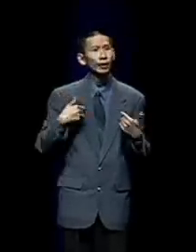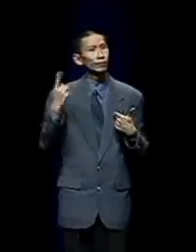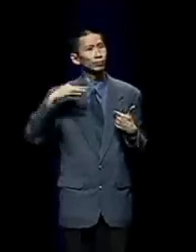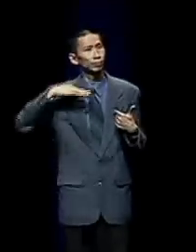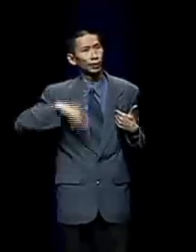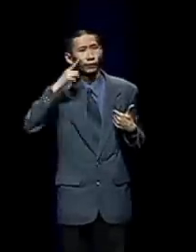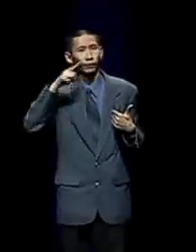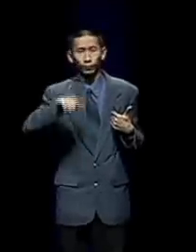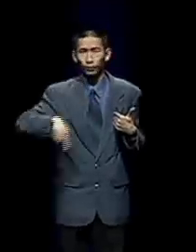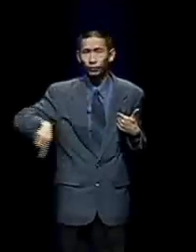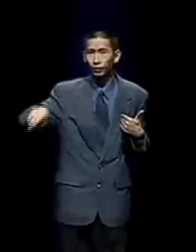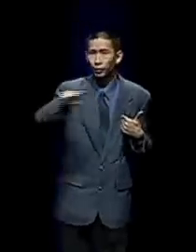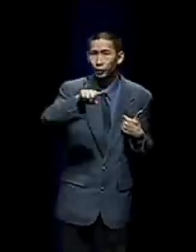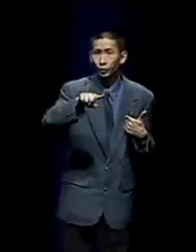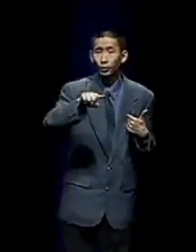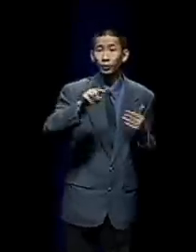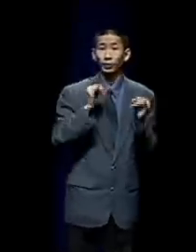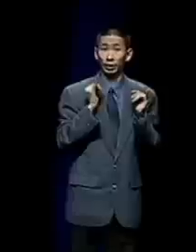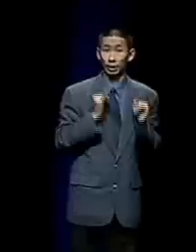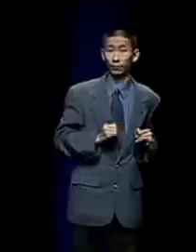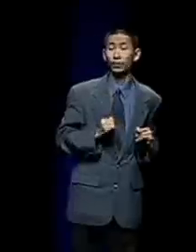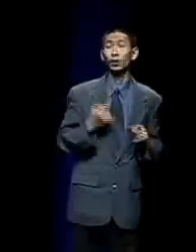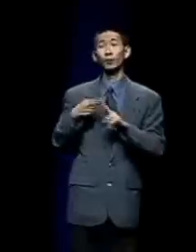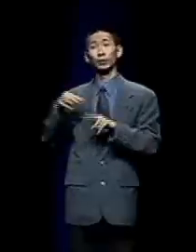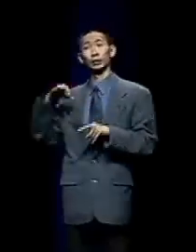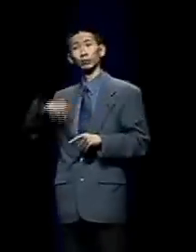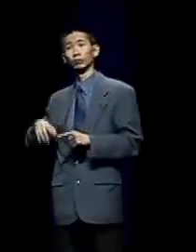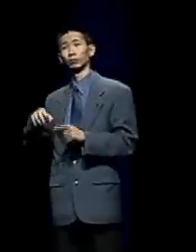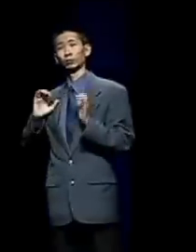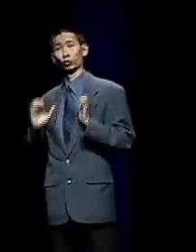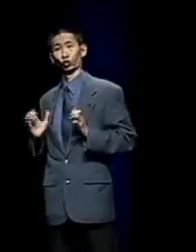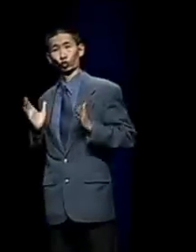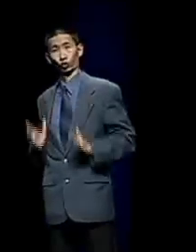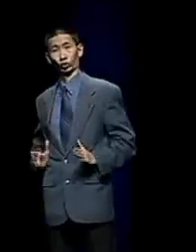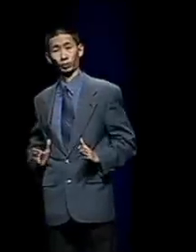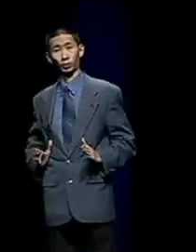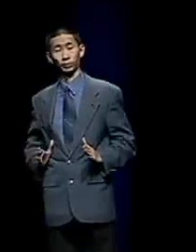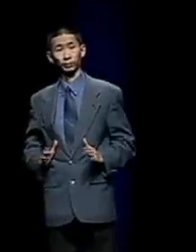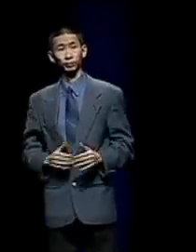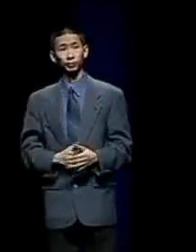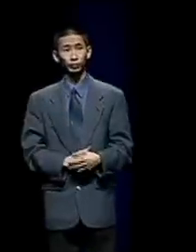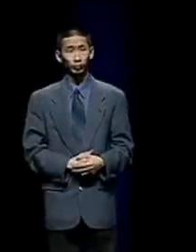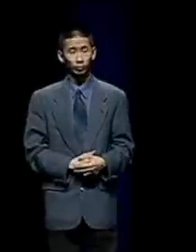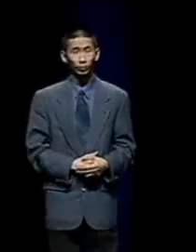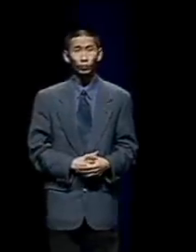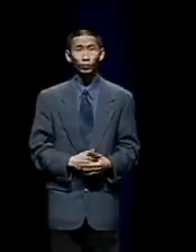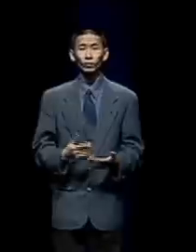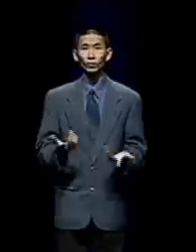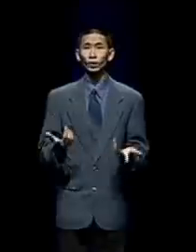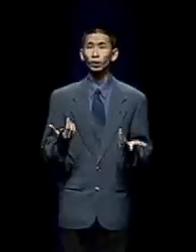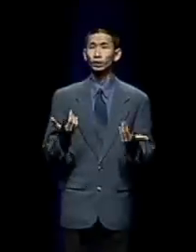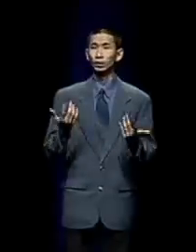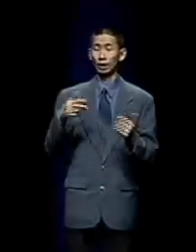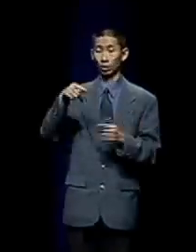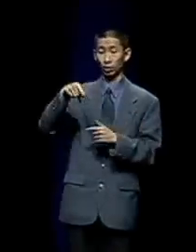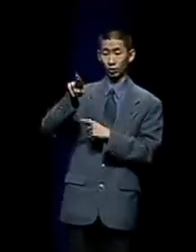and an advantage for the consumer? Okay? So what they are, we have a list in the pre-JTA survey. And, again,